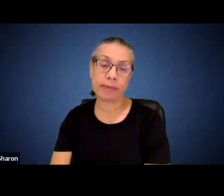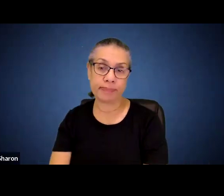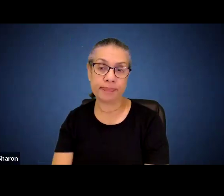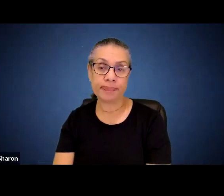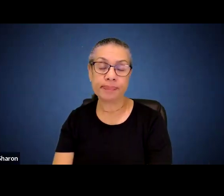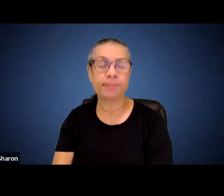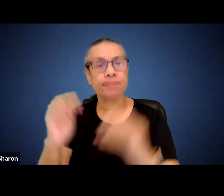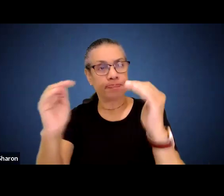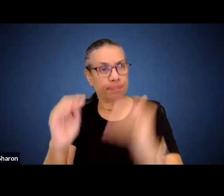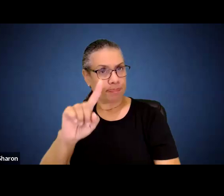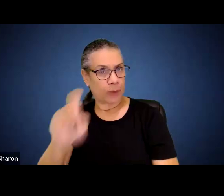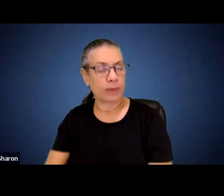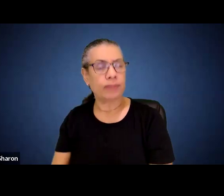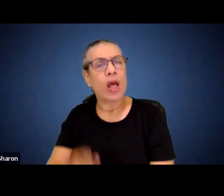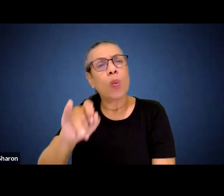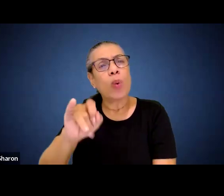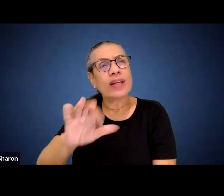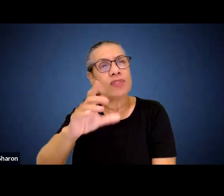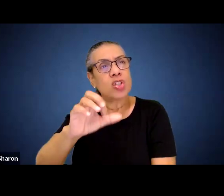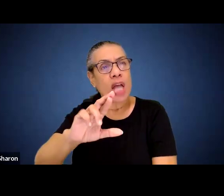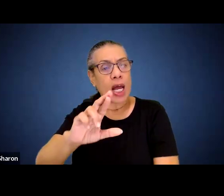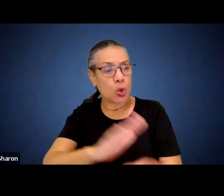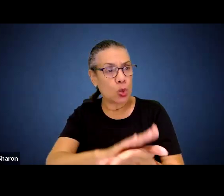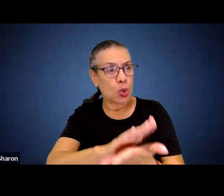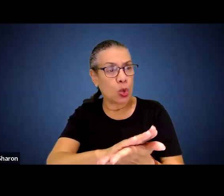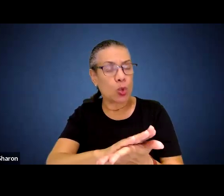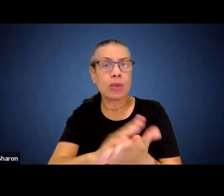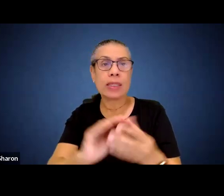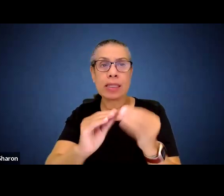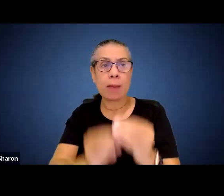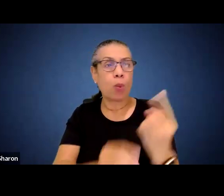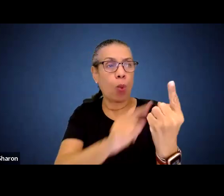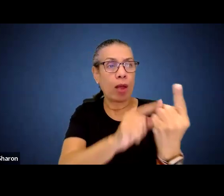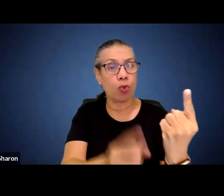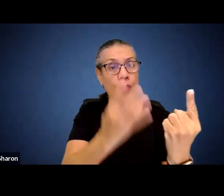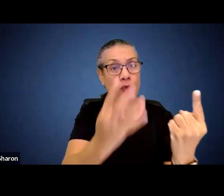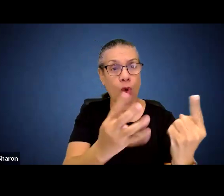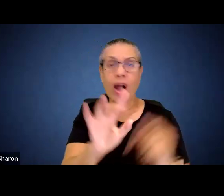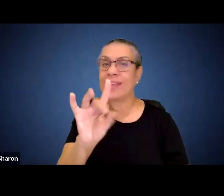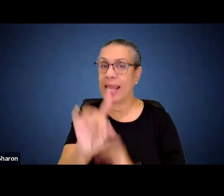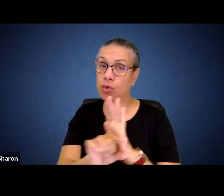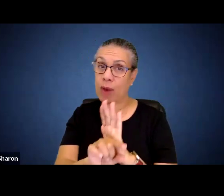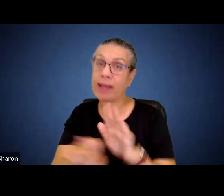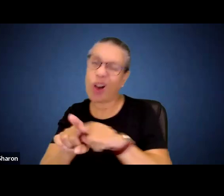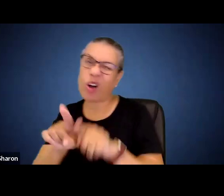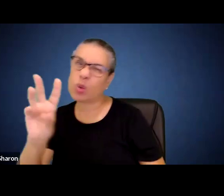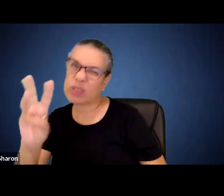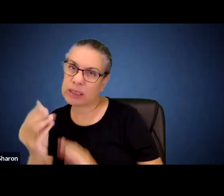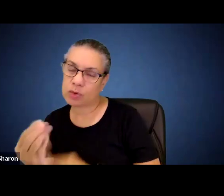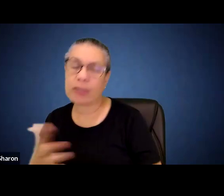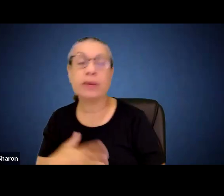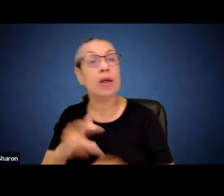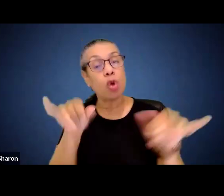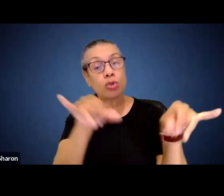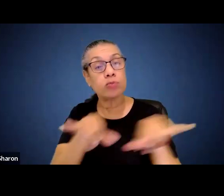Another question, what if your charter school is using number grades for 1 to 4 for 8th grade? That also happens for 6th grade as well. These are